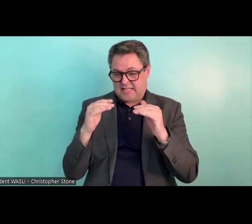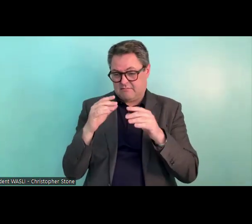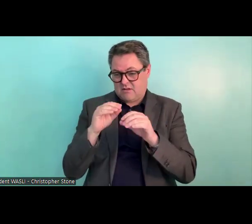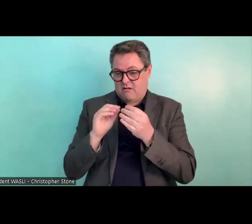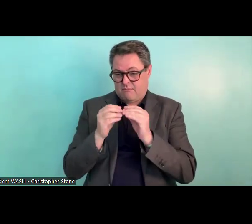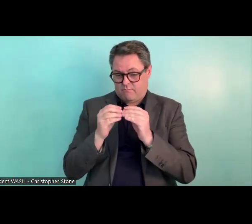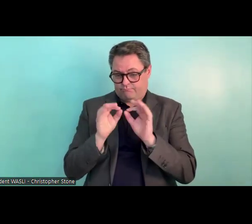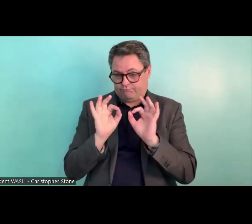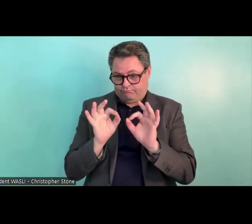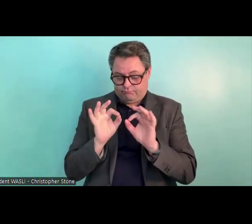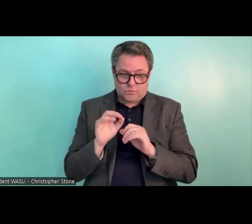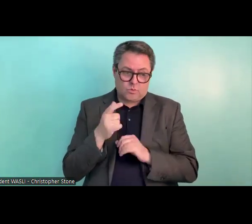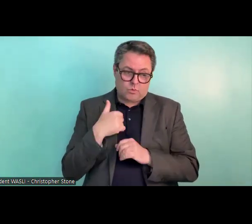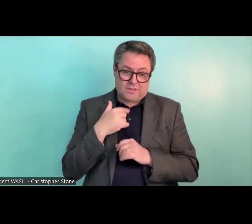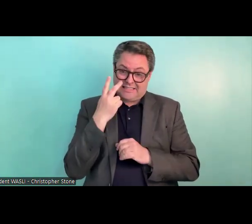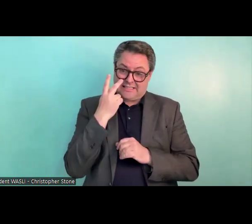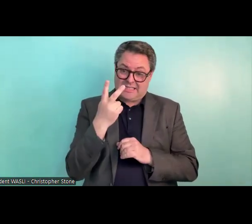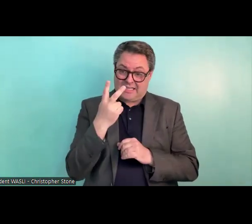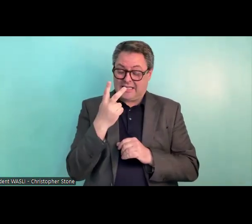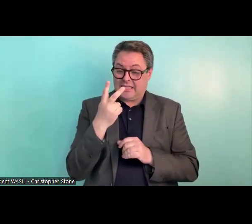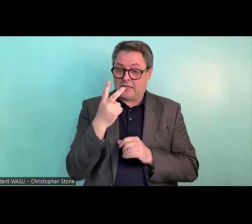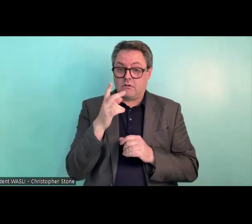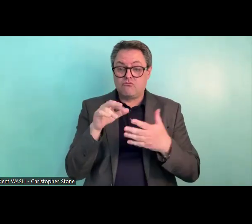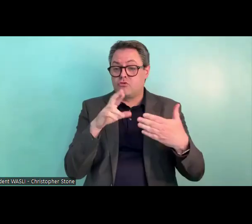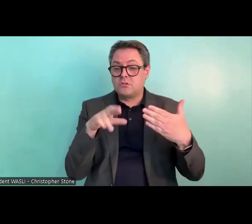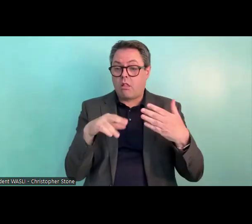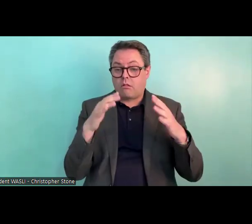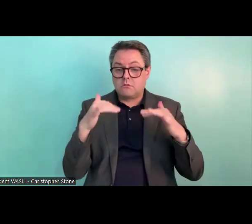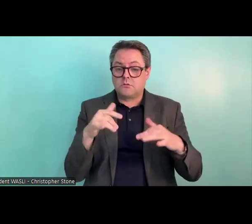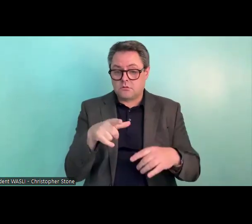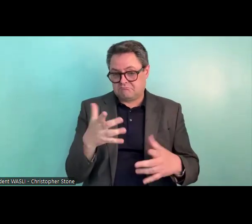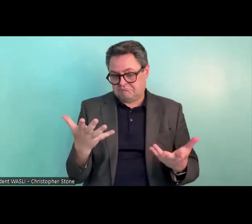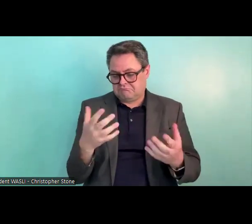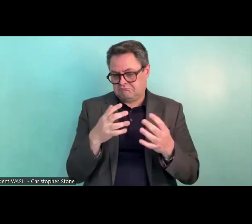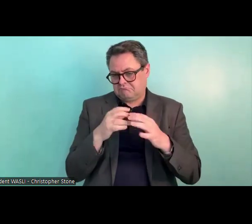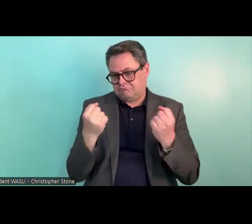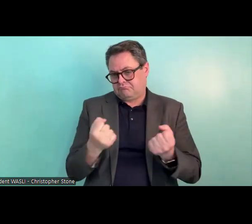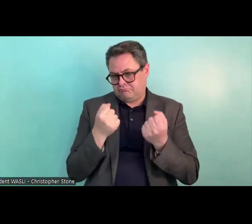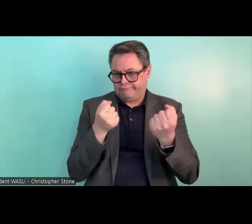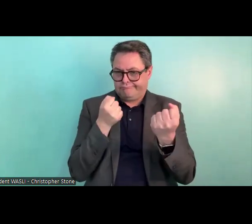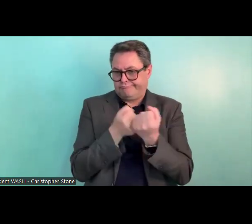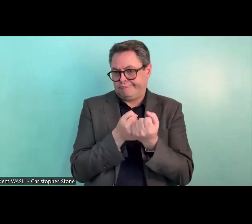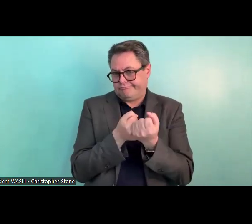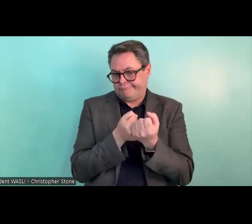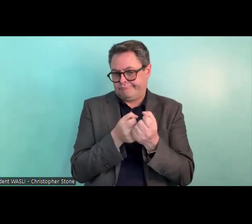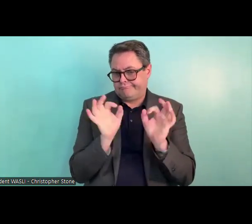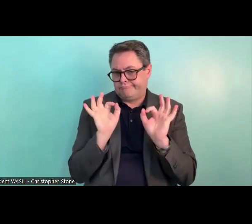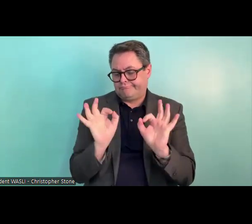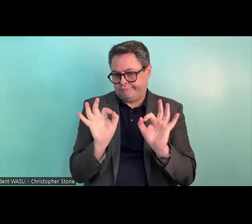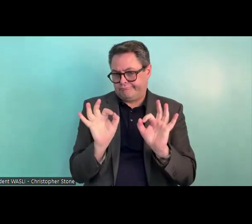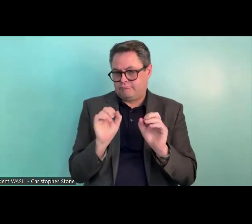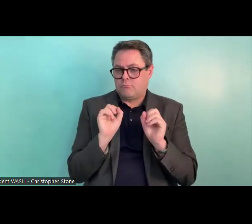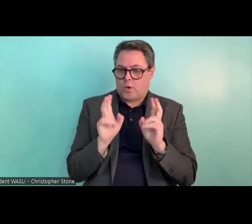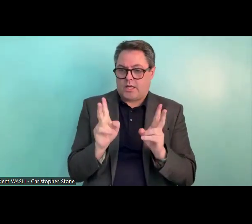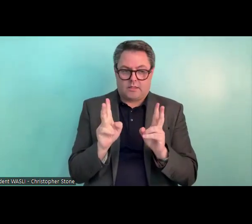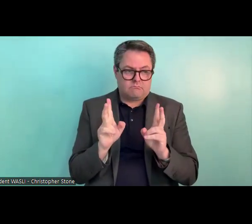there were 6 people who'd voted, and now we see that there are 15. There were